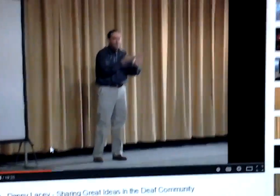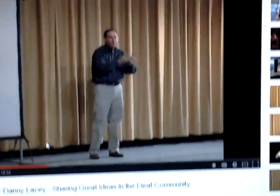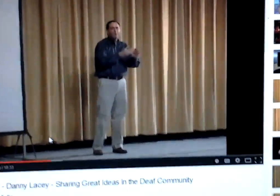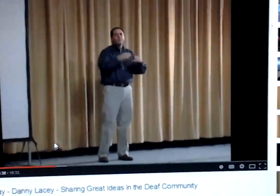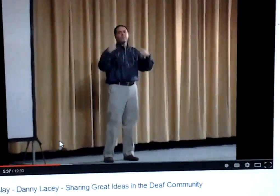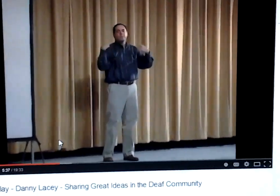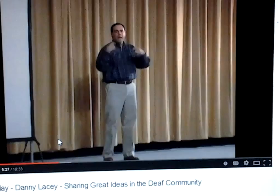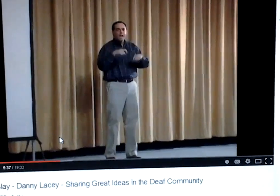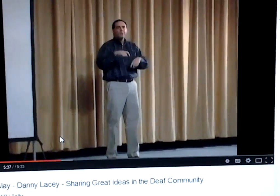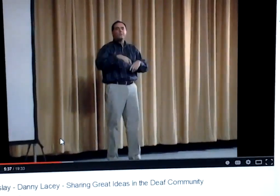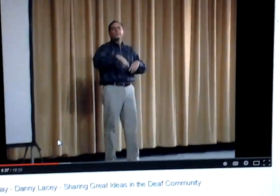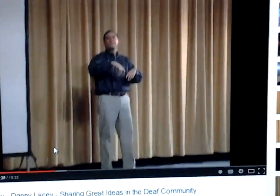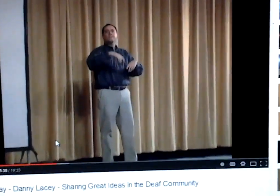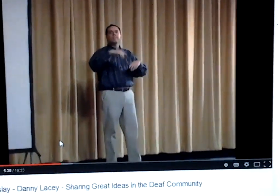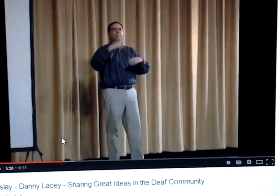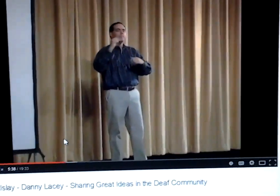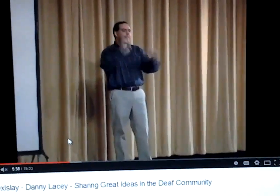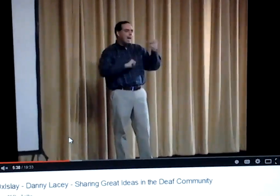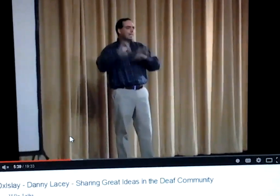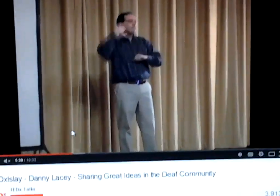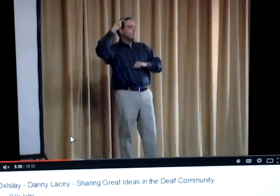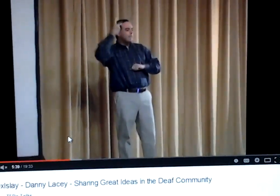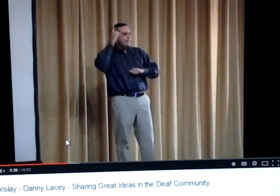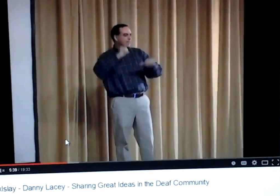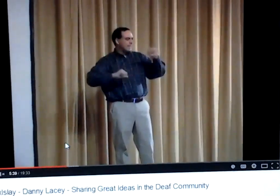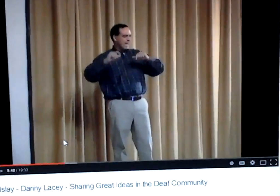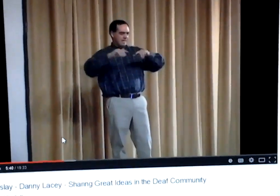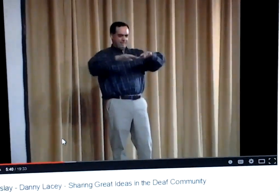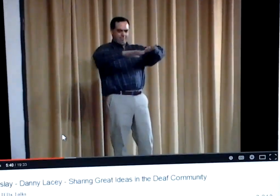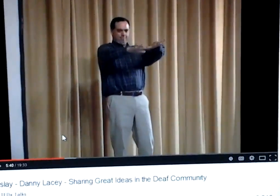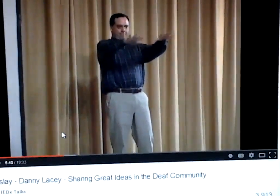I missed some information here. Missed a lot of information.